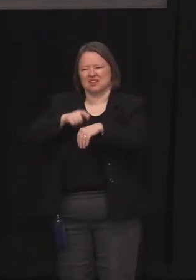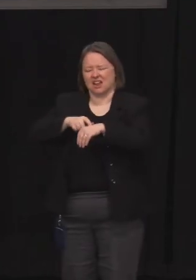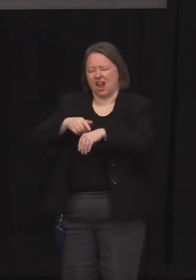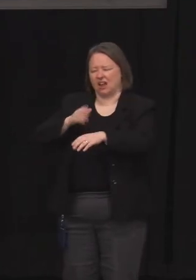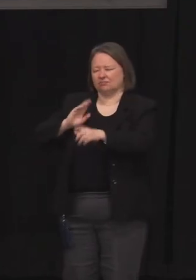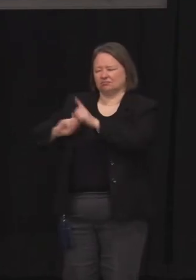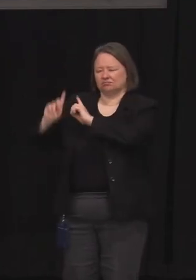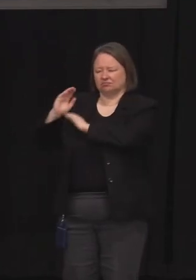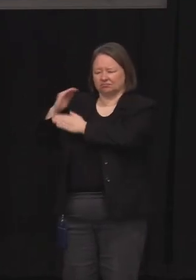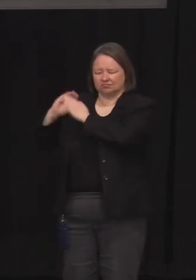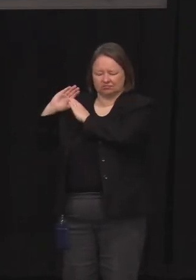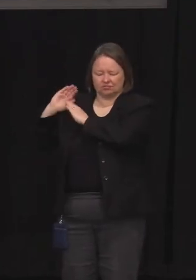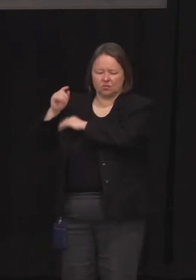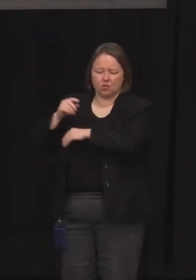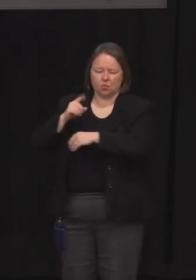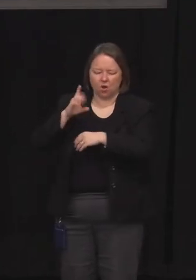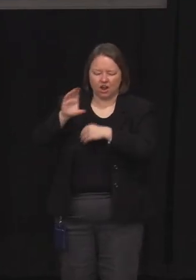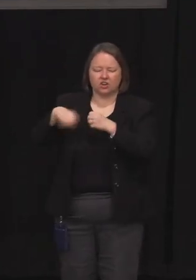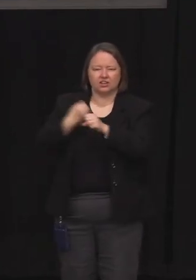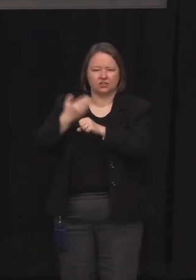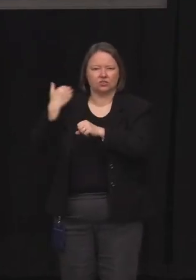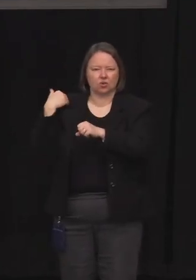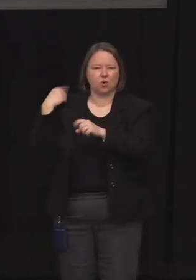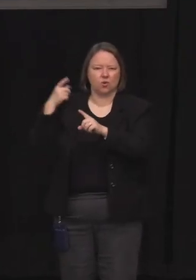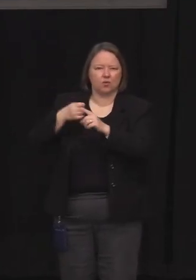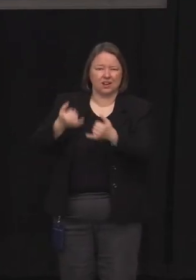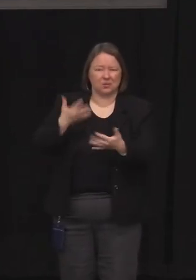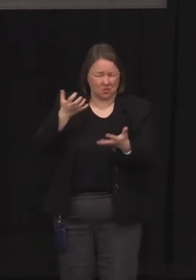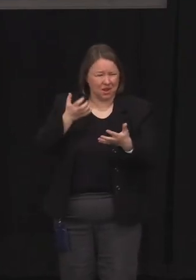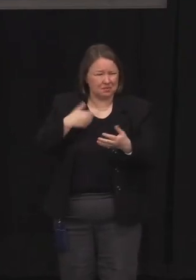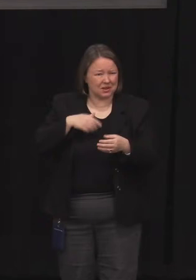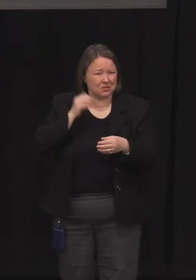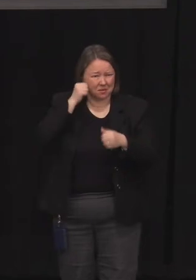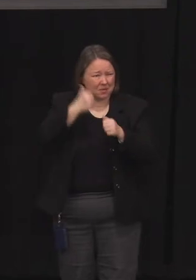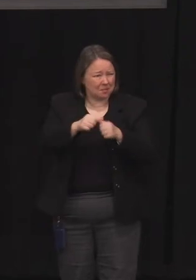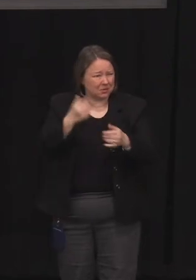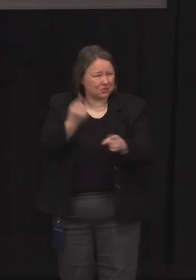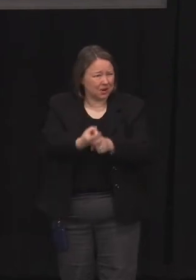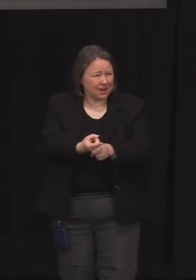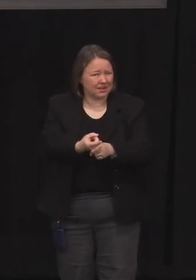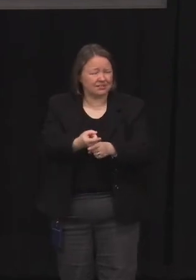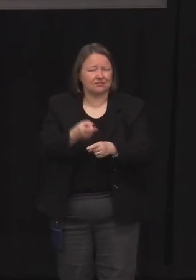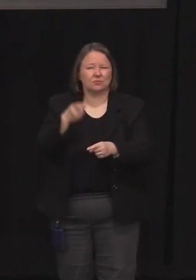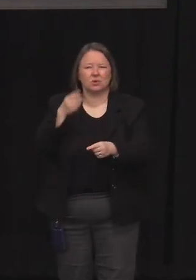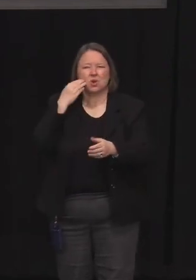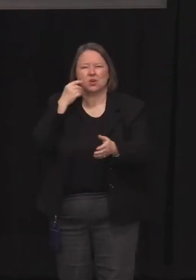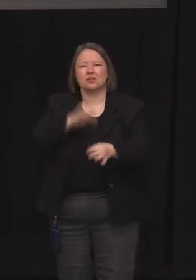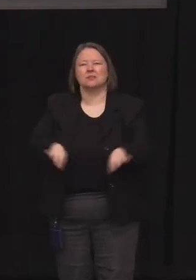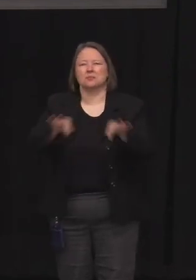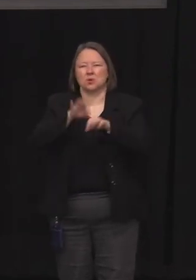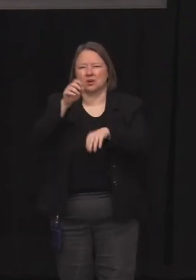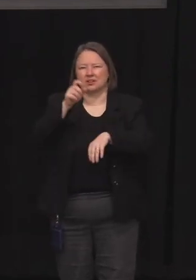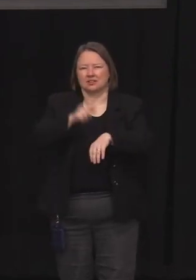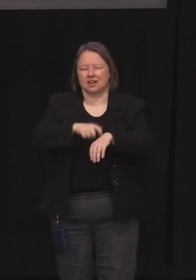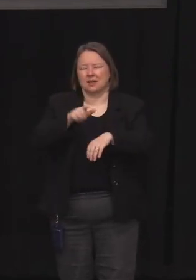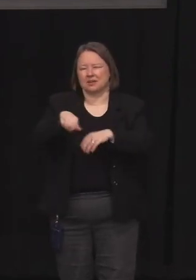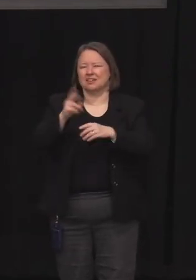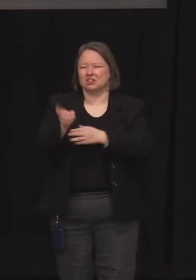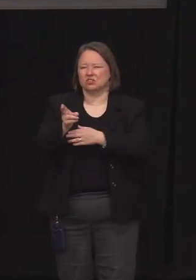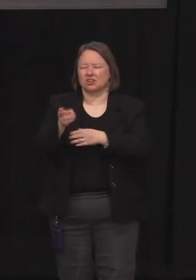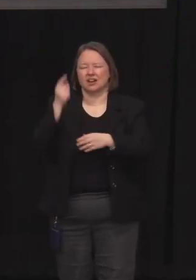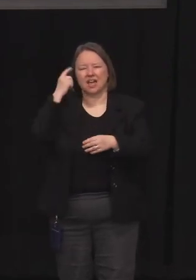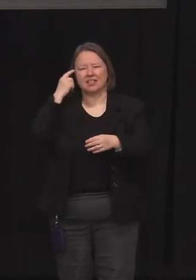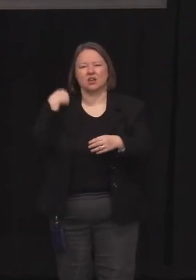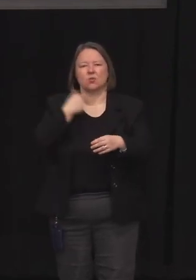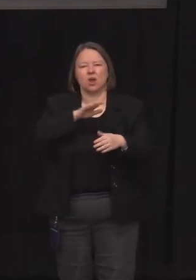at the future 100 years from now, wouldn't you want to be remembered? We know that this is a significant time in history, and I certainly